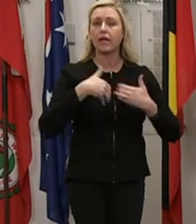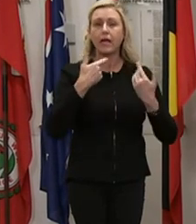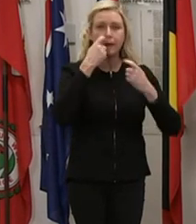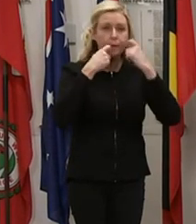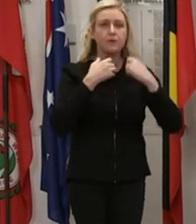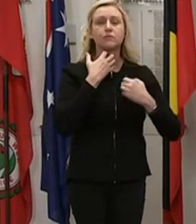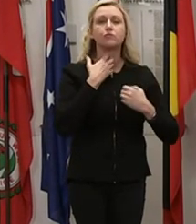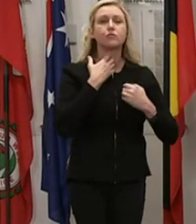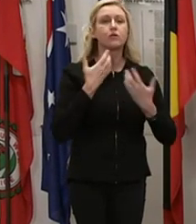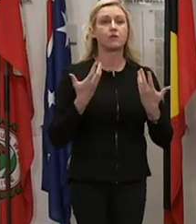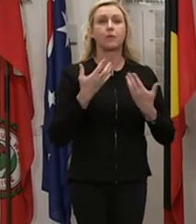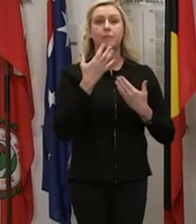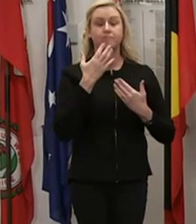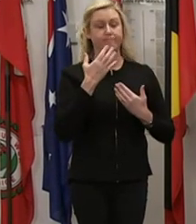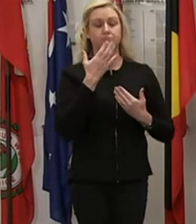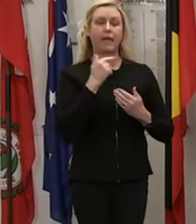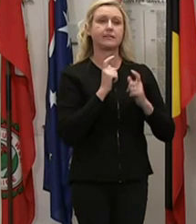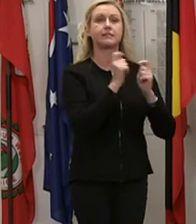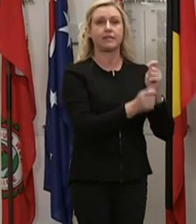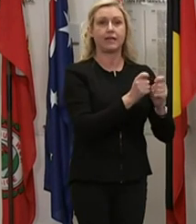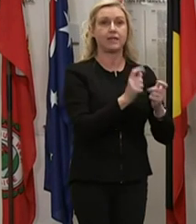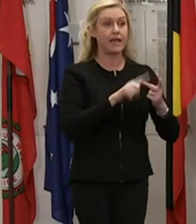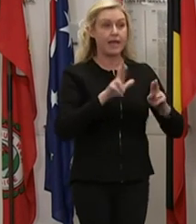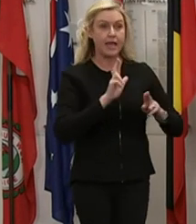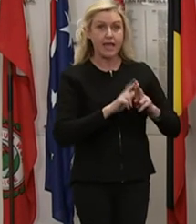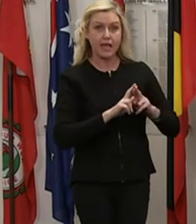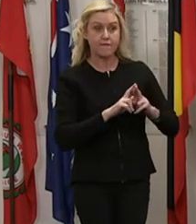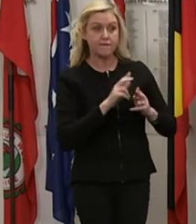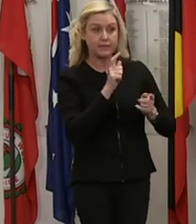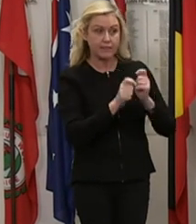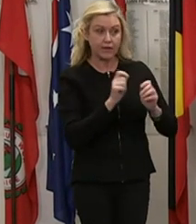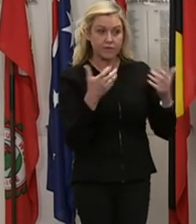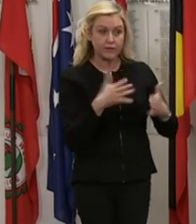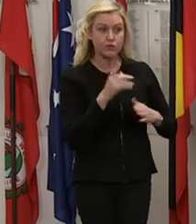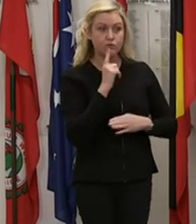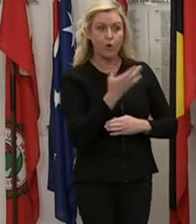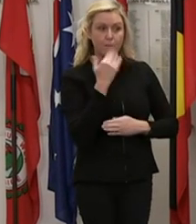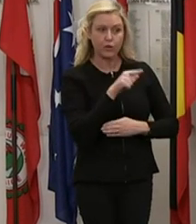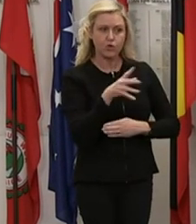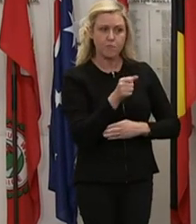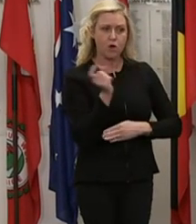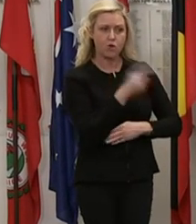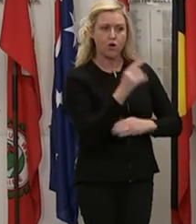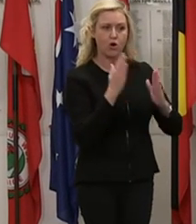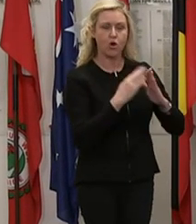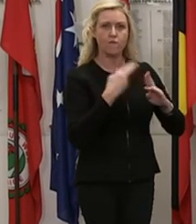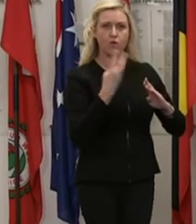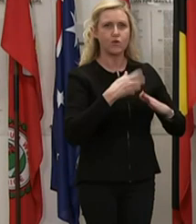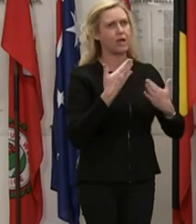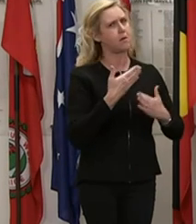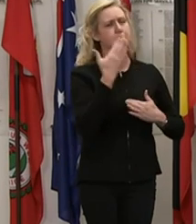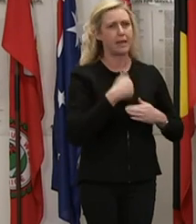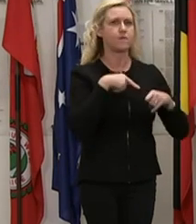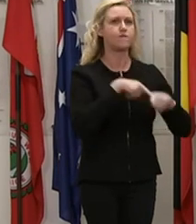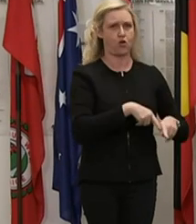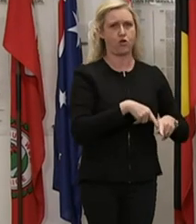if you've been asked to stay home for 14 days, make sure you do. Make sure you consider what you're doing over the weekend. Avoid